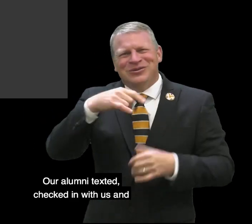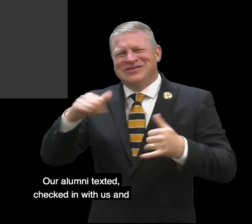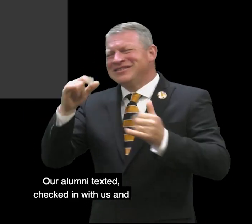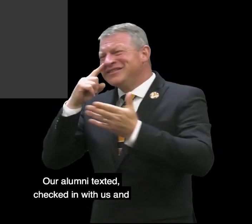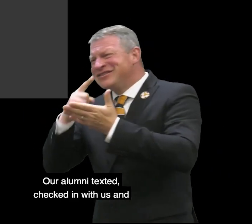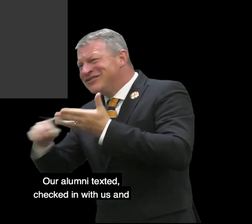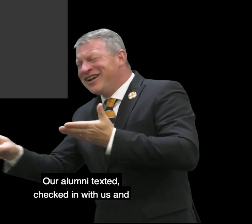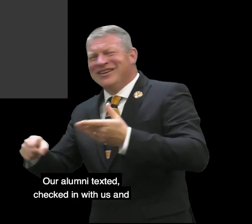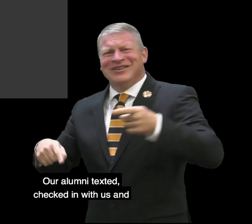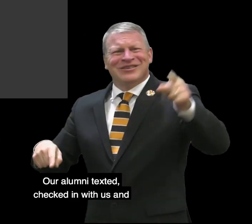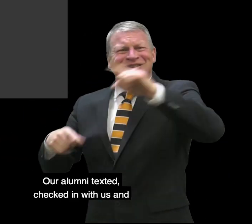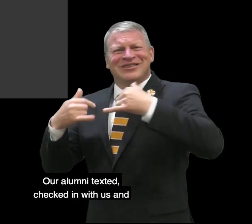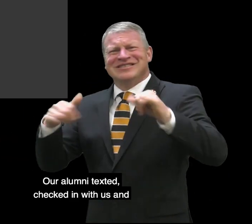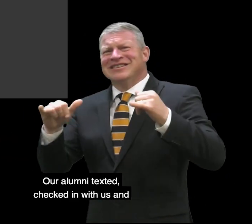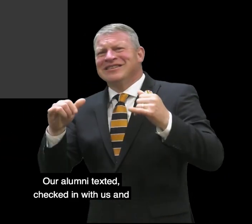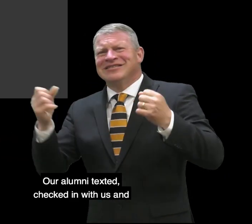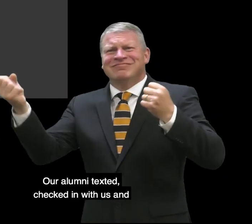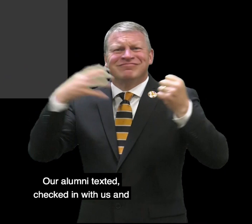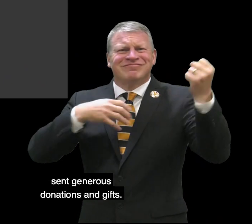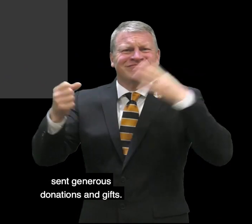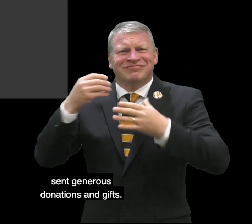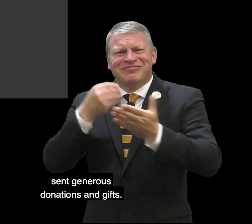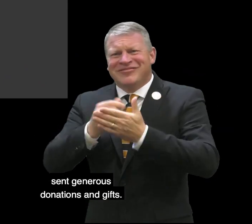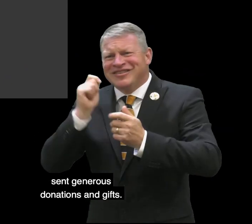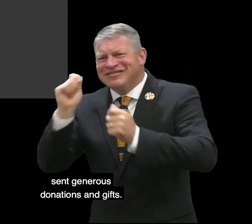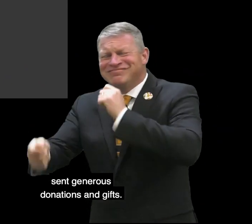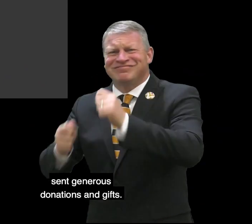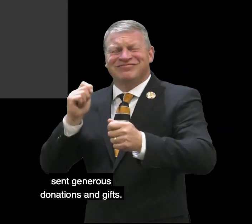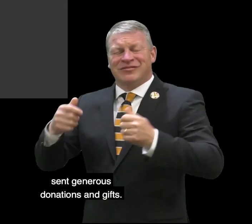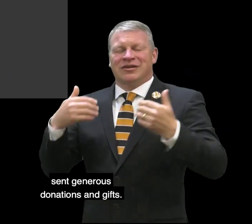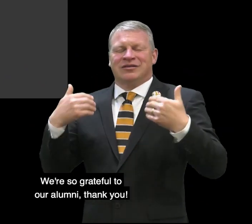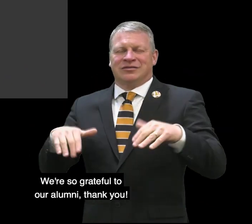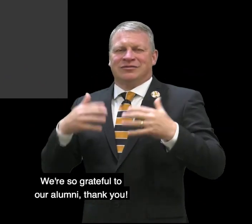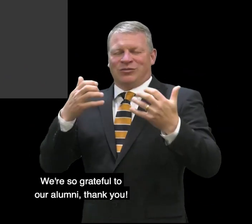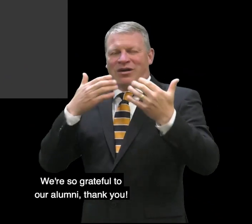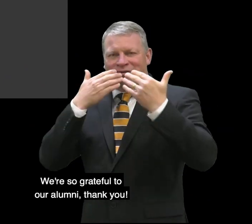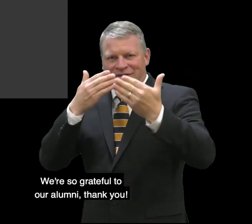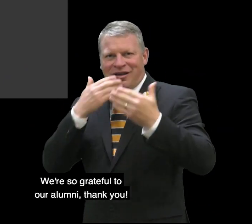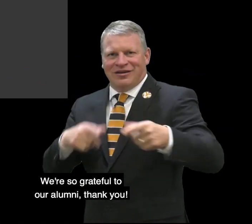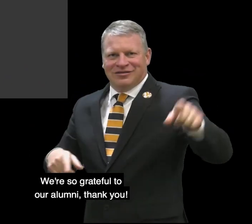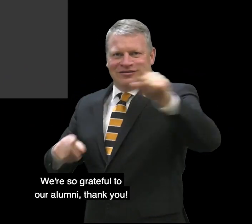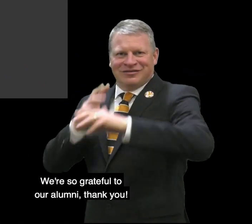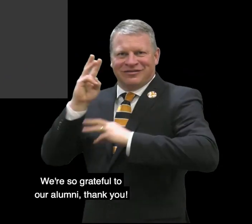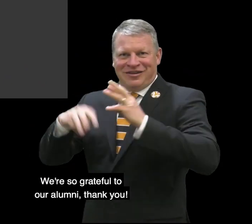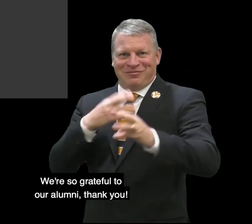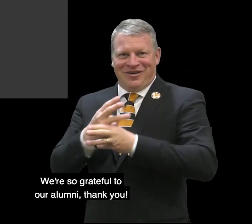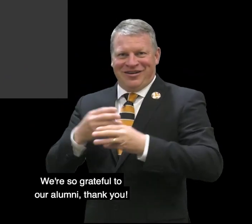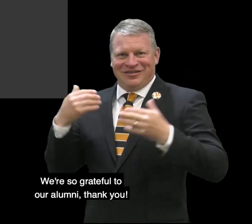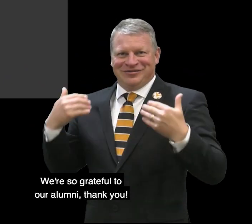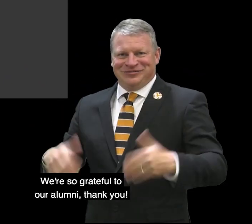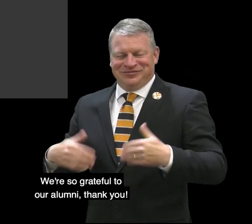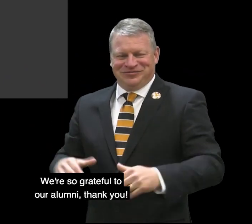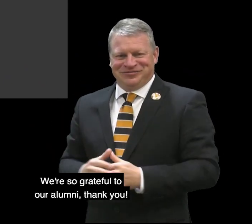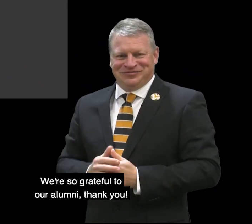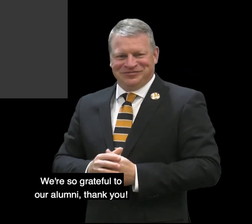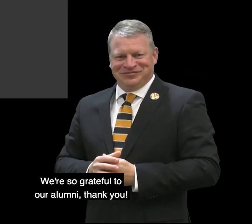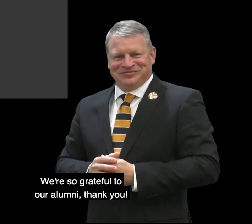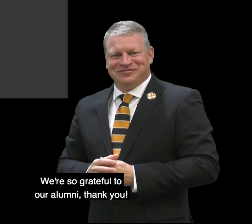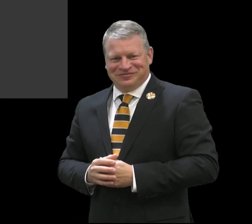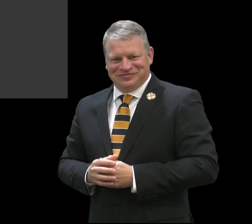our alumni. Our alumni texted, checked in with us, and sent generous donations and gifts. We're so grateful to our